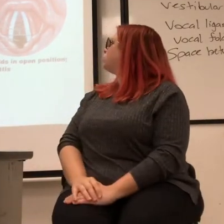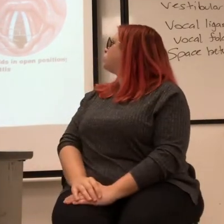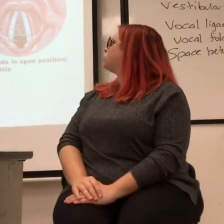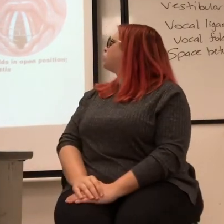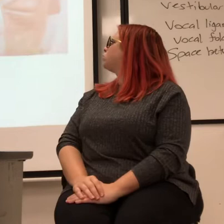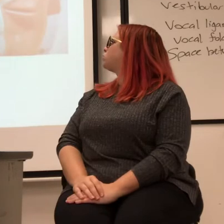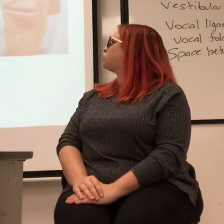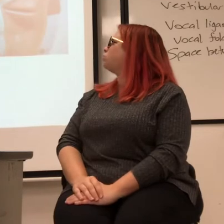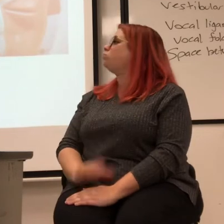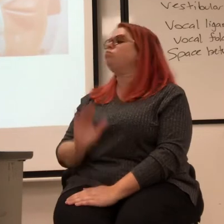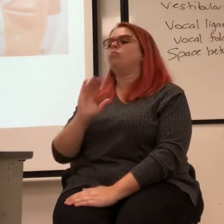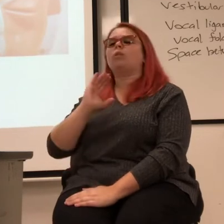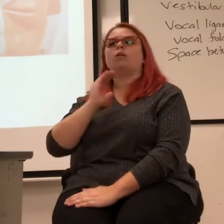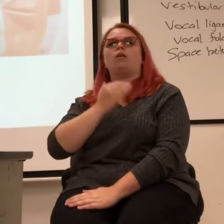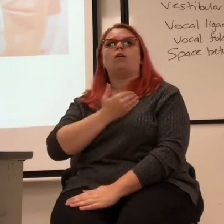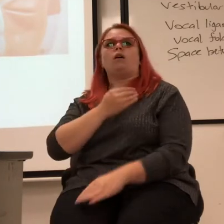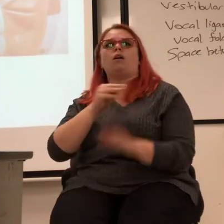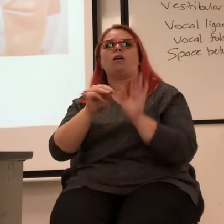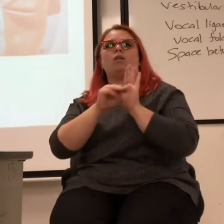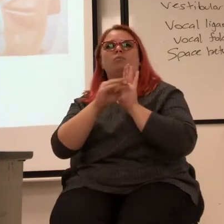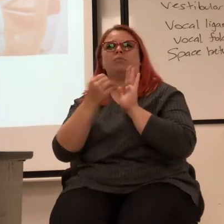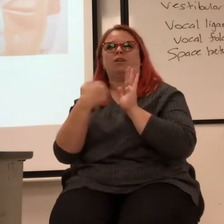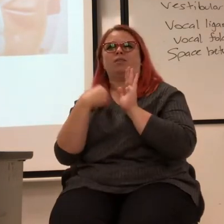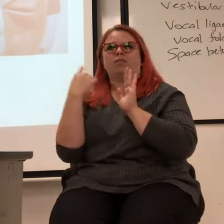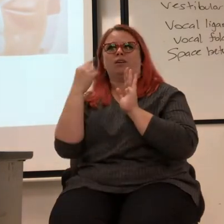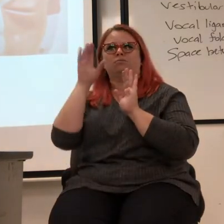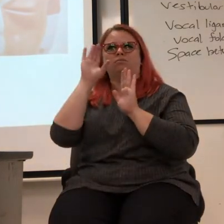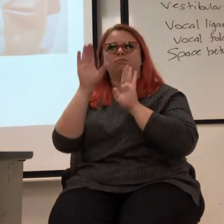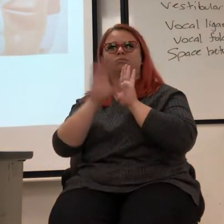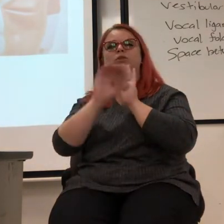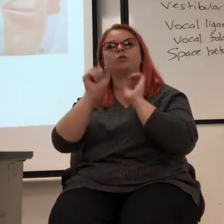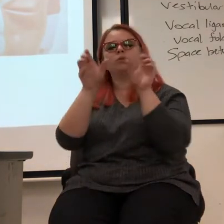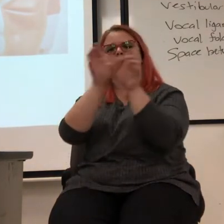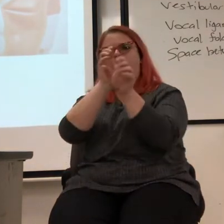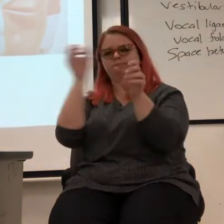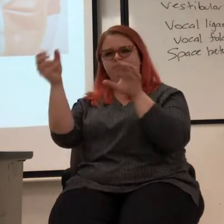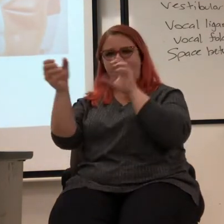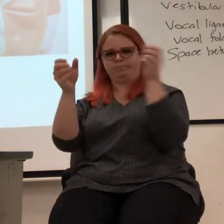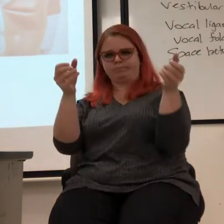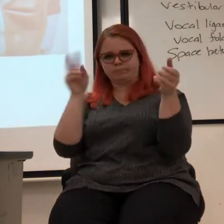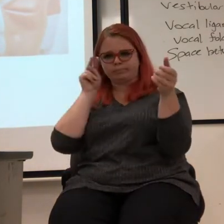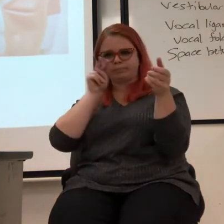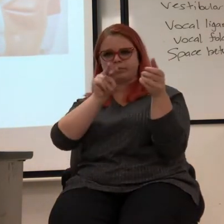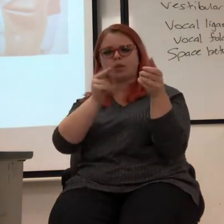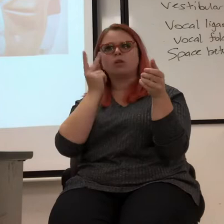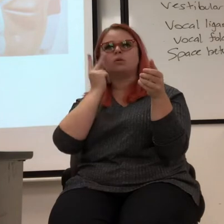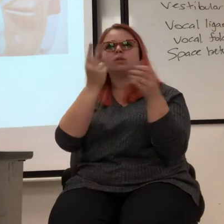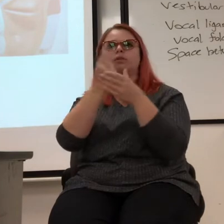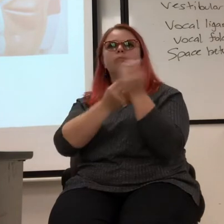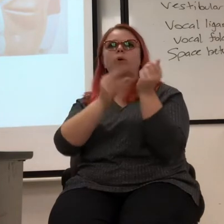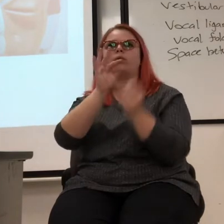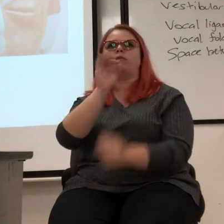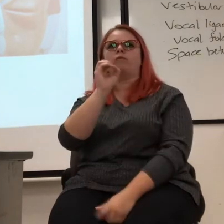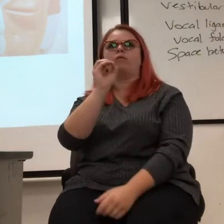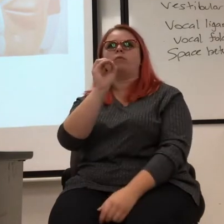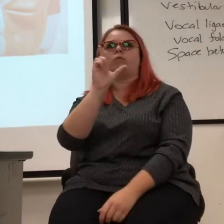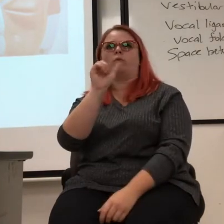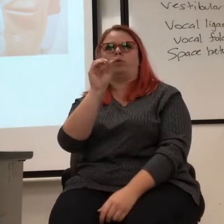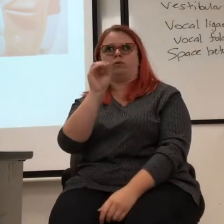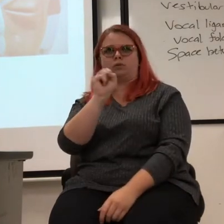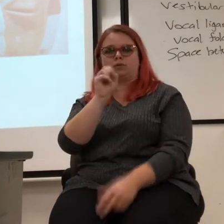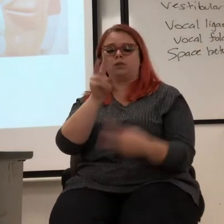So on our model, you know, there's this picture. You can take the model apart and you can see both folds, the vestibular